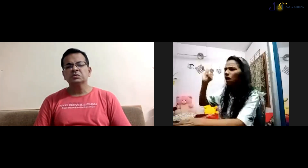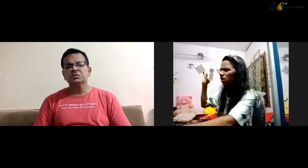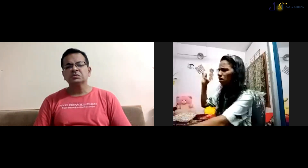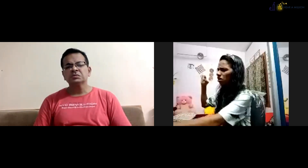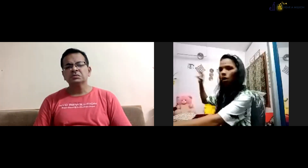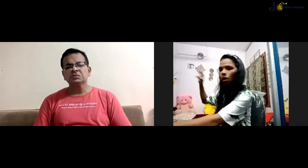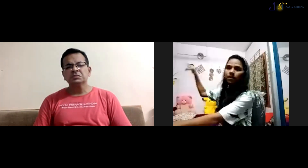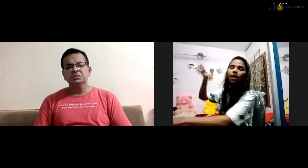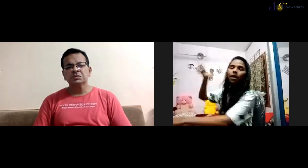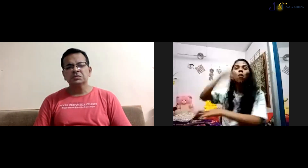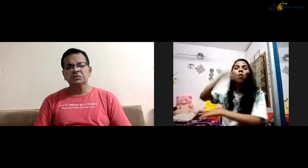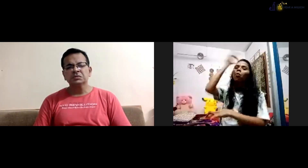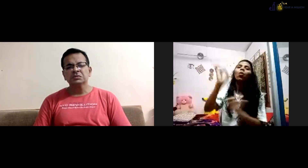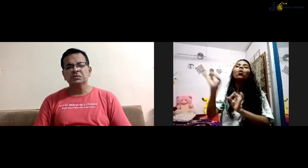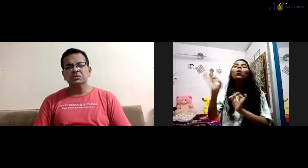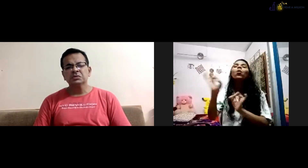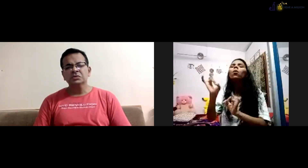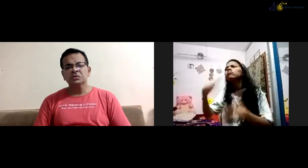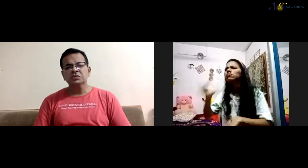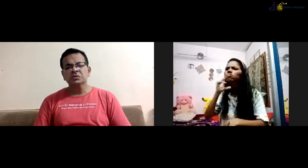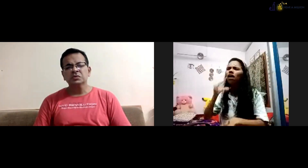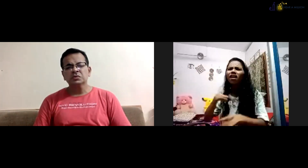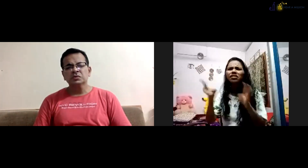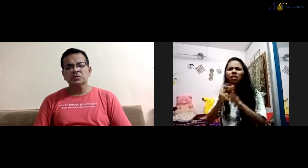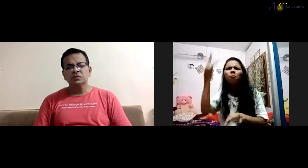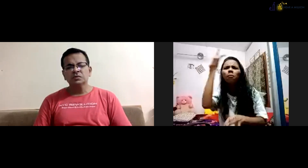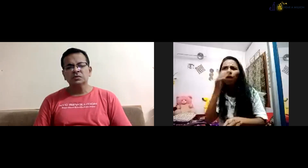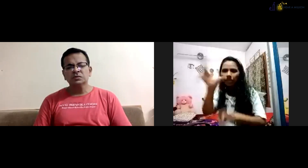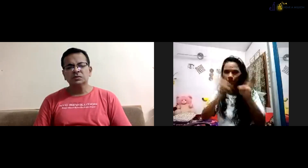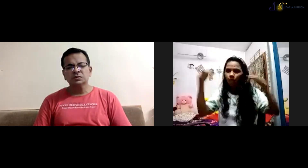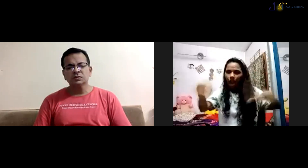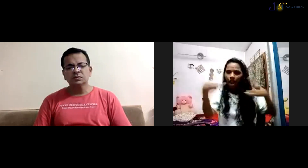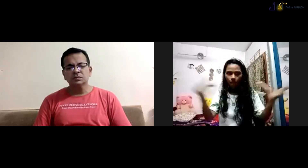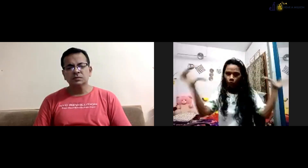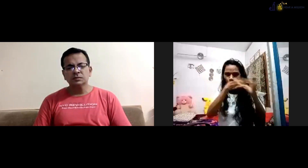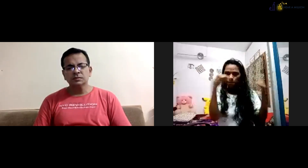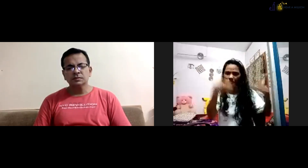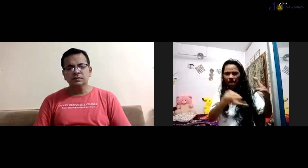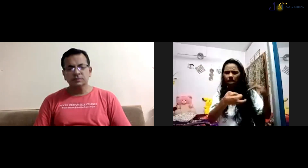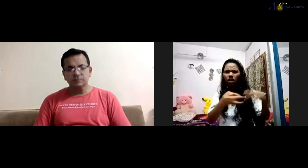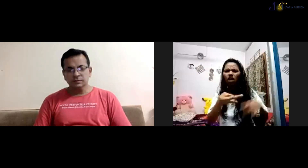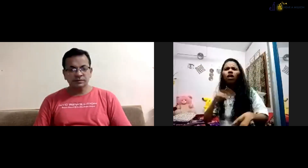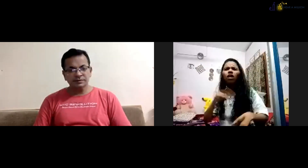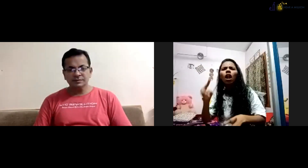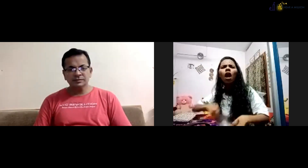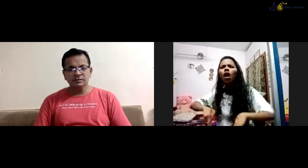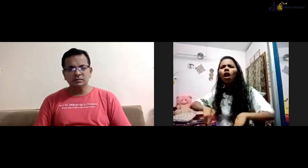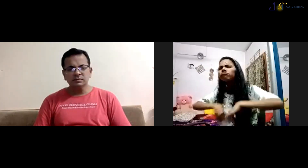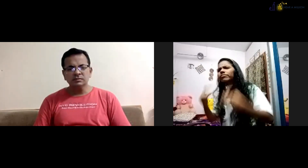were being sweet in front of me, but when they were going with other friends, they would stay.